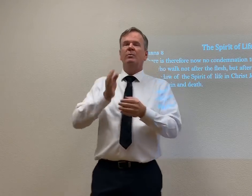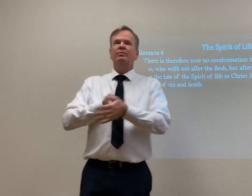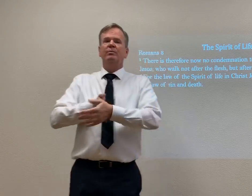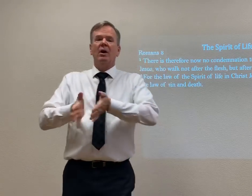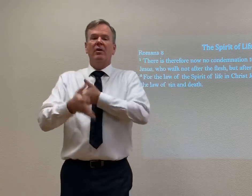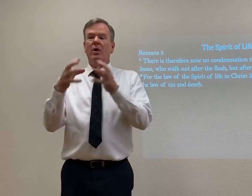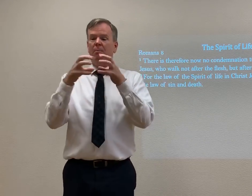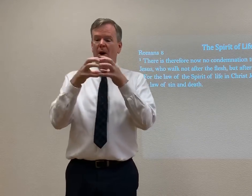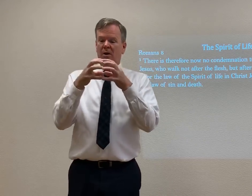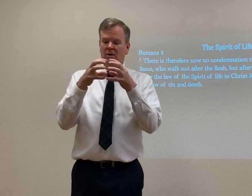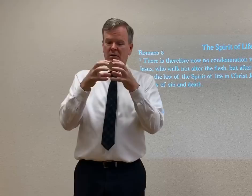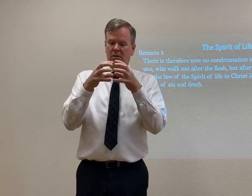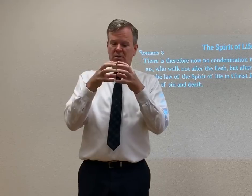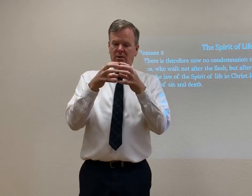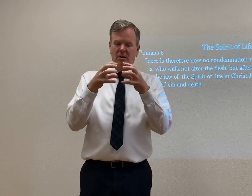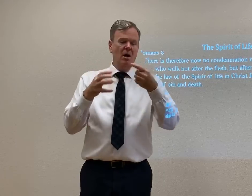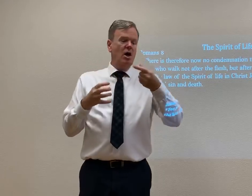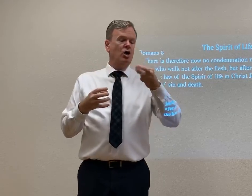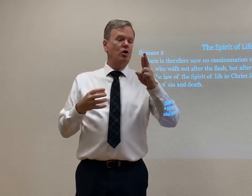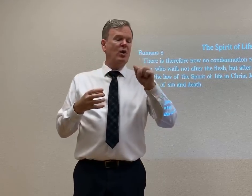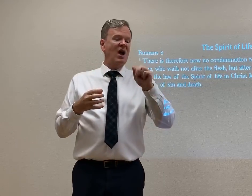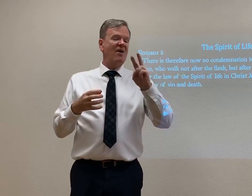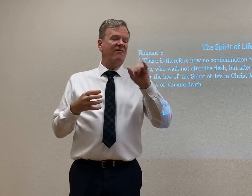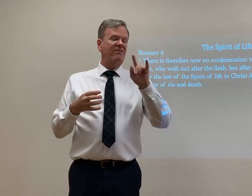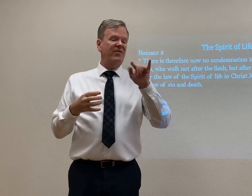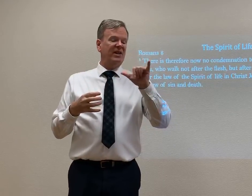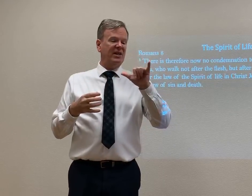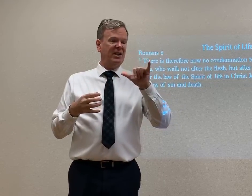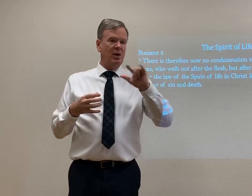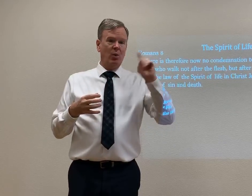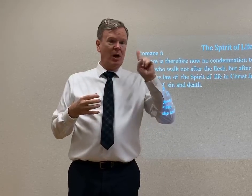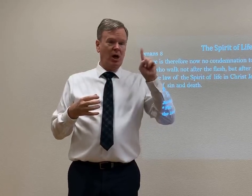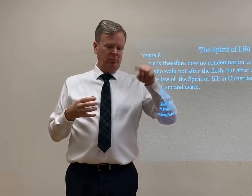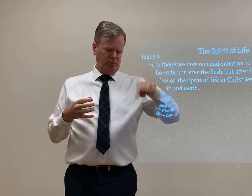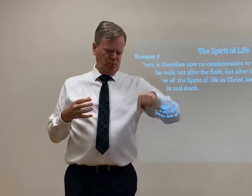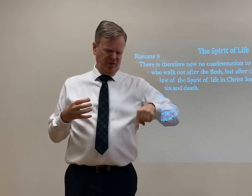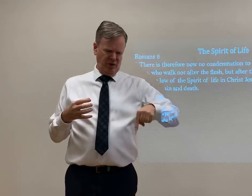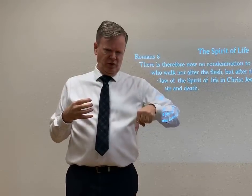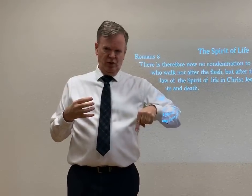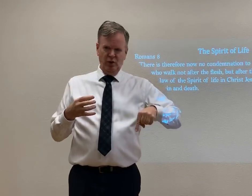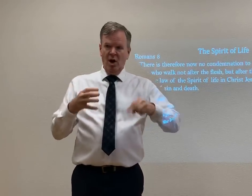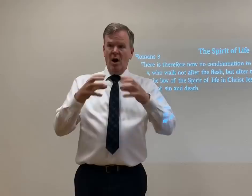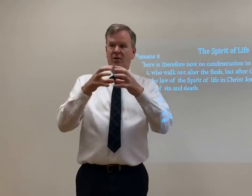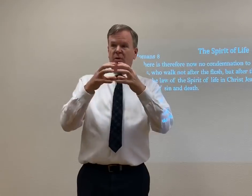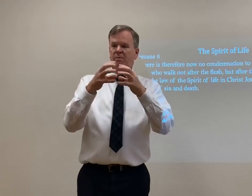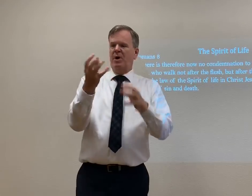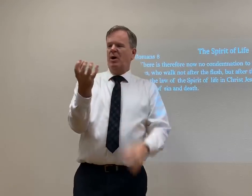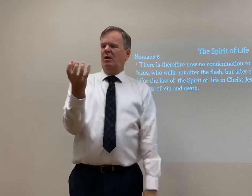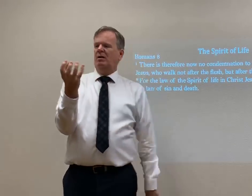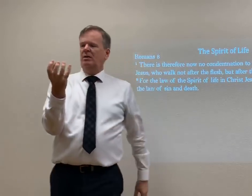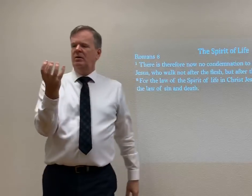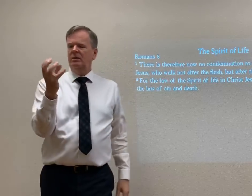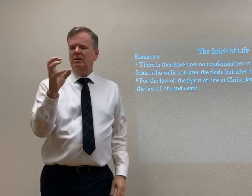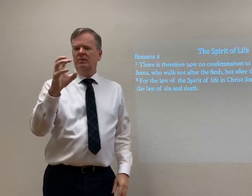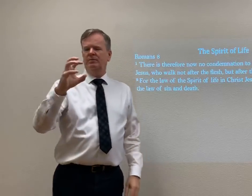operates. So if you have gravity, we have gravity on Earth. You take a